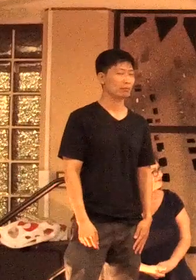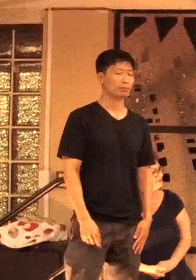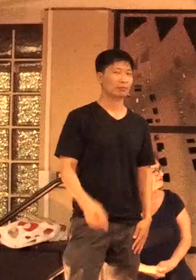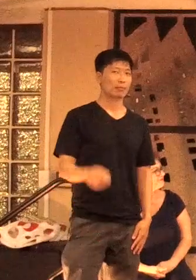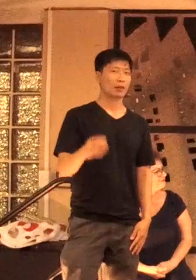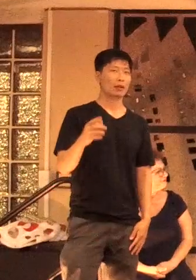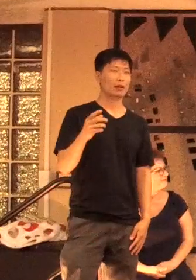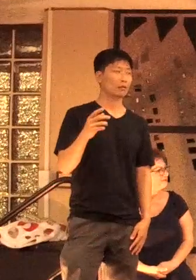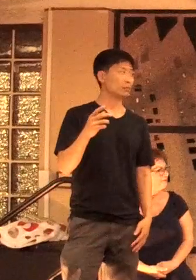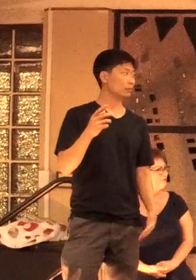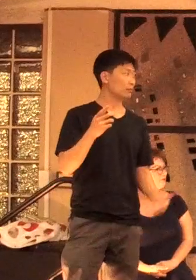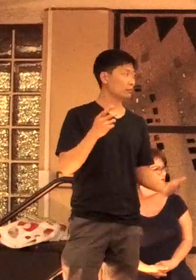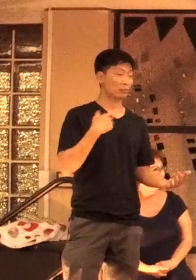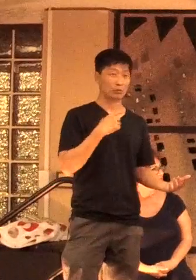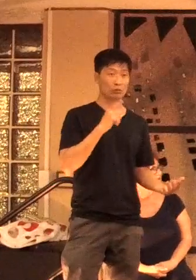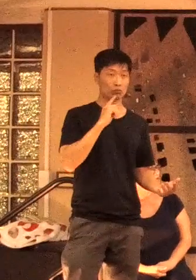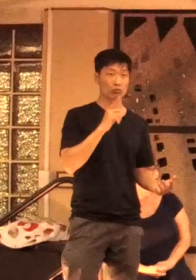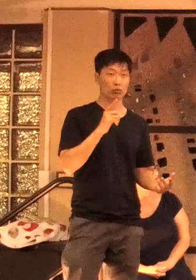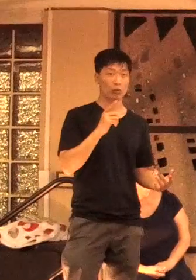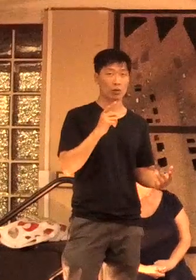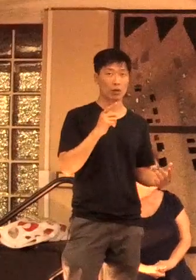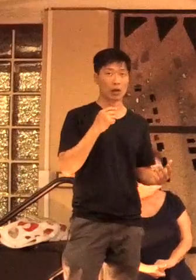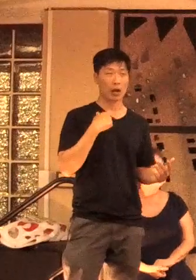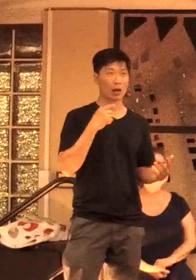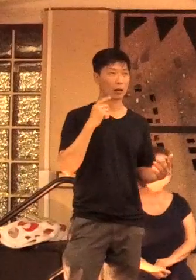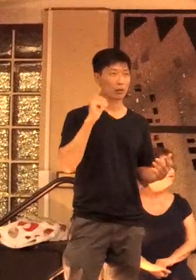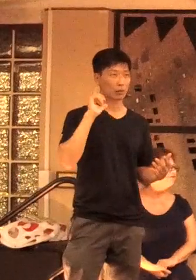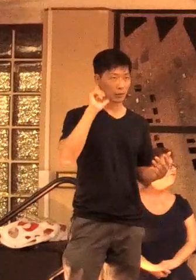And I actually read it later.